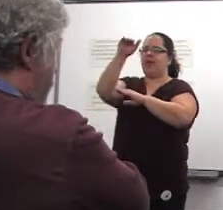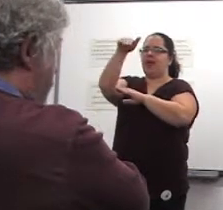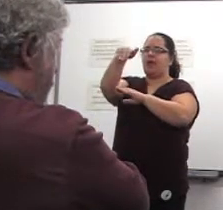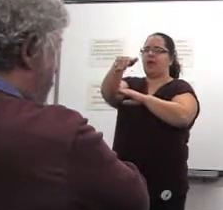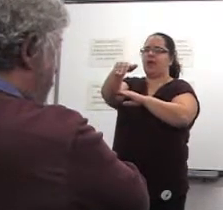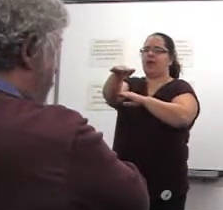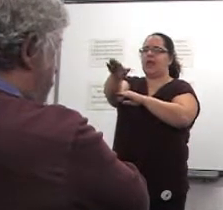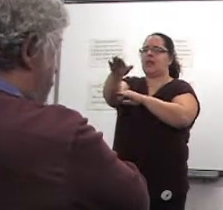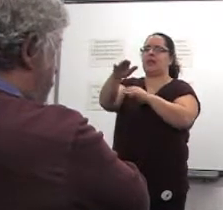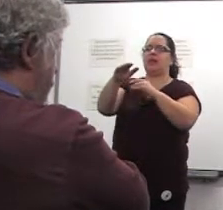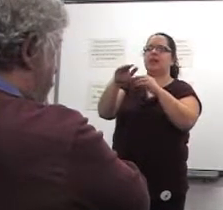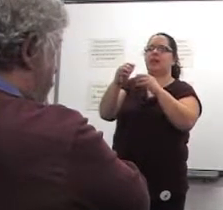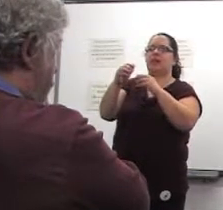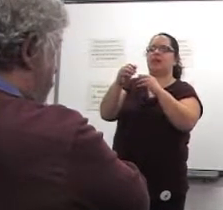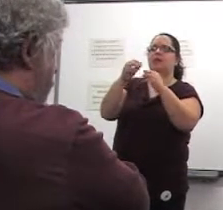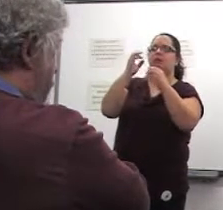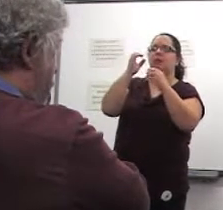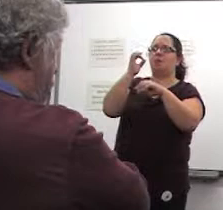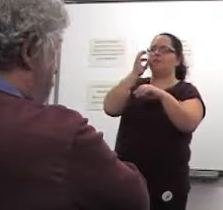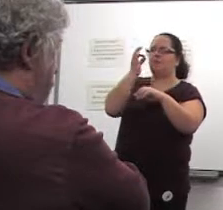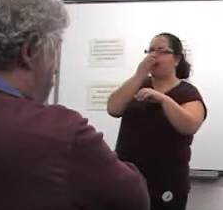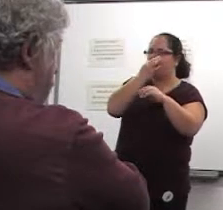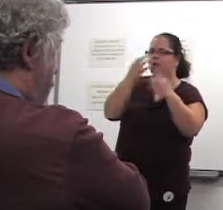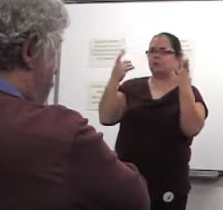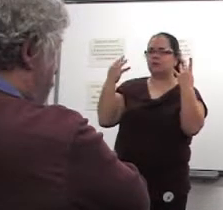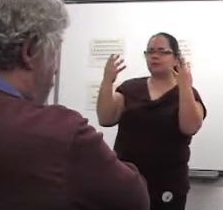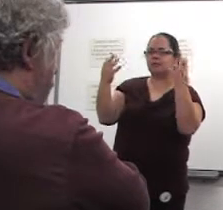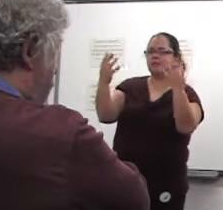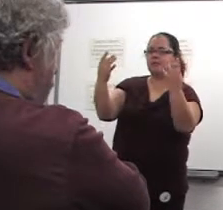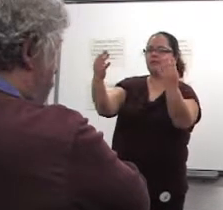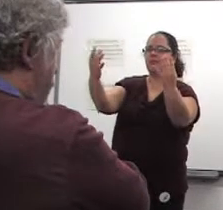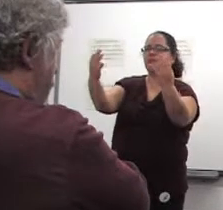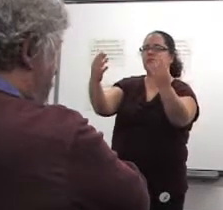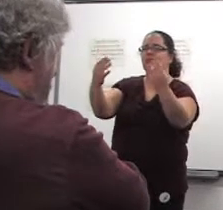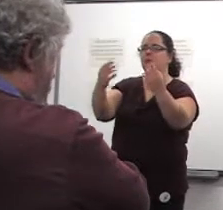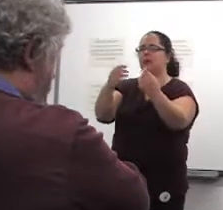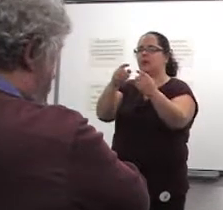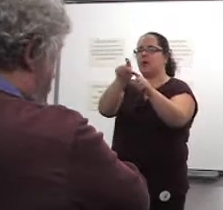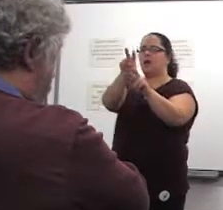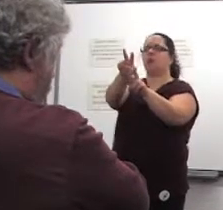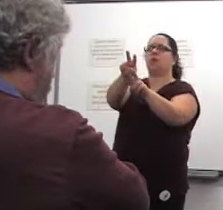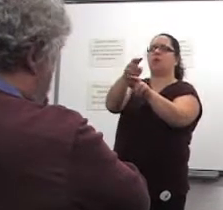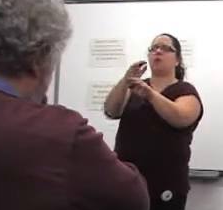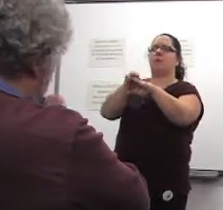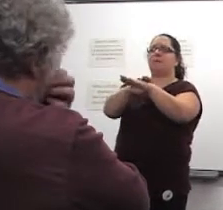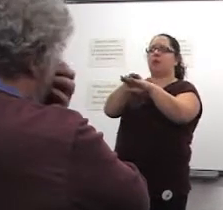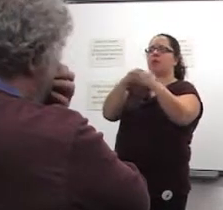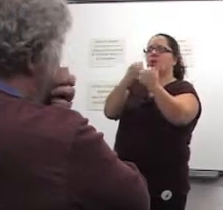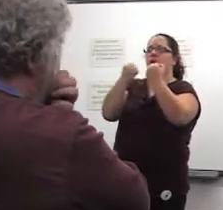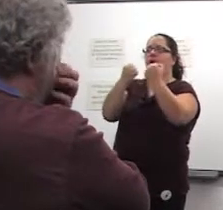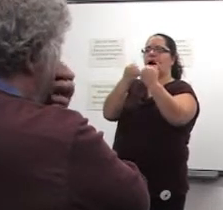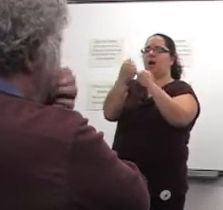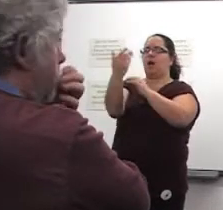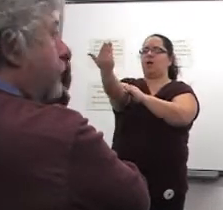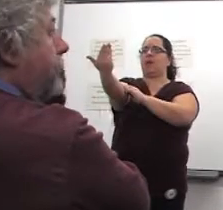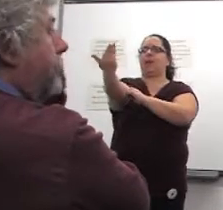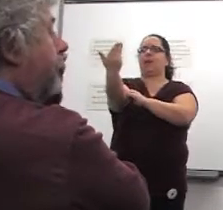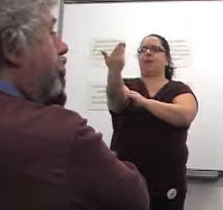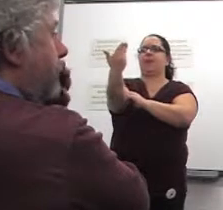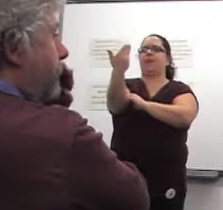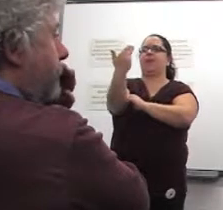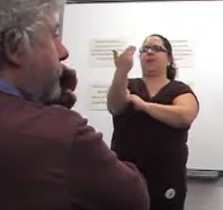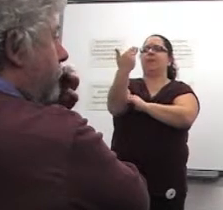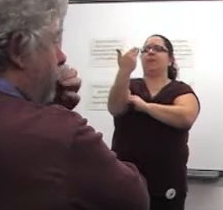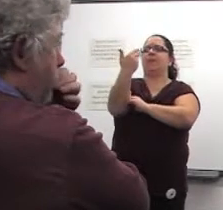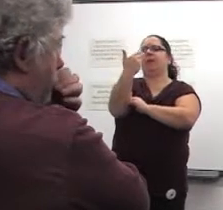whiteness of the blackthorn blossom. A small blue car was nosing up to the junction, like a